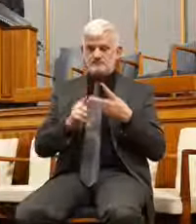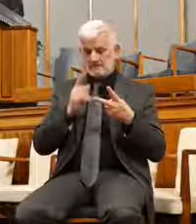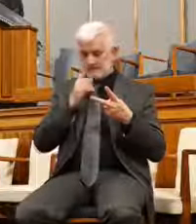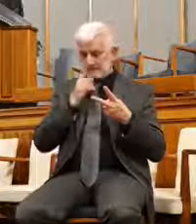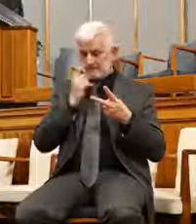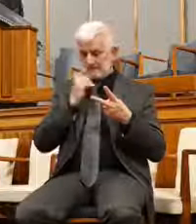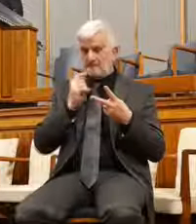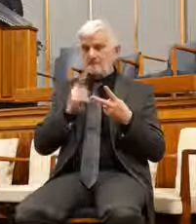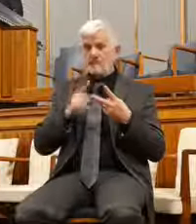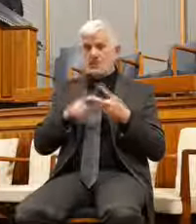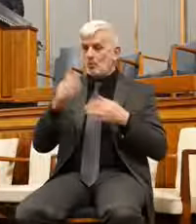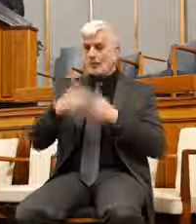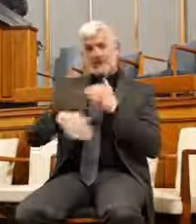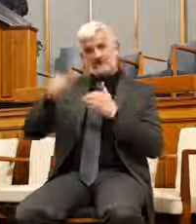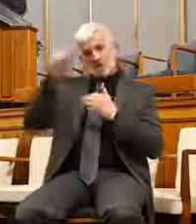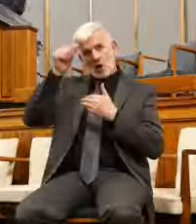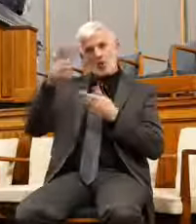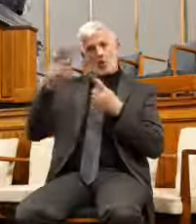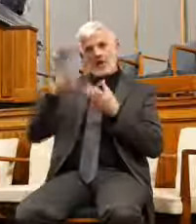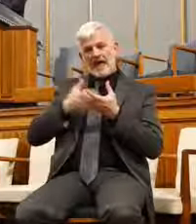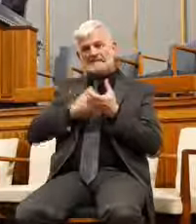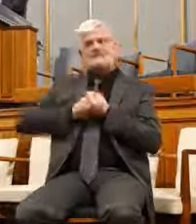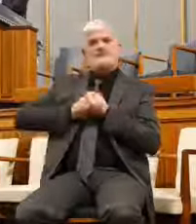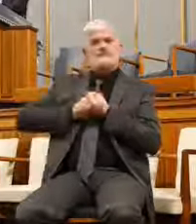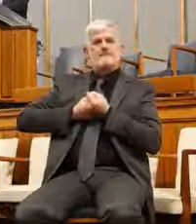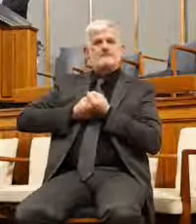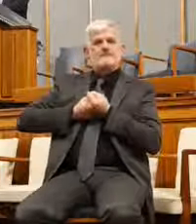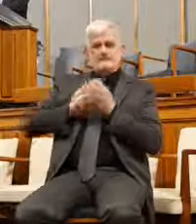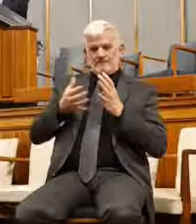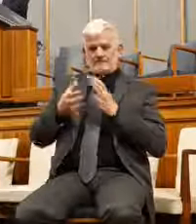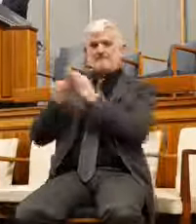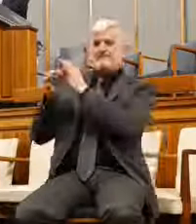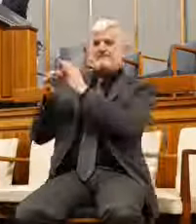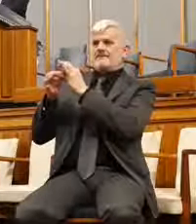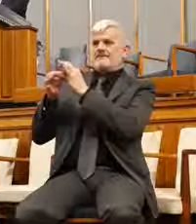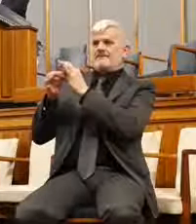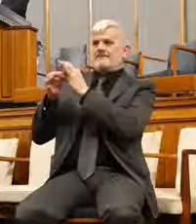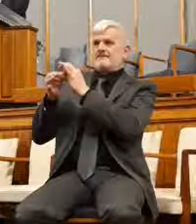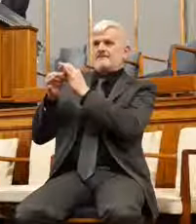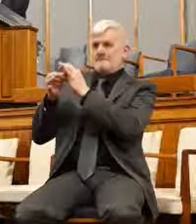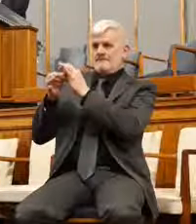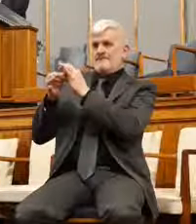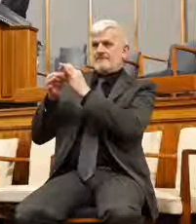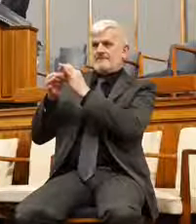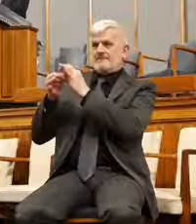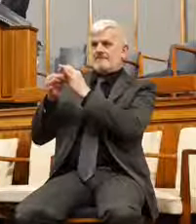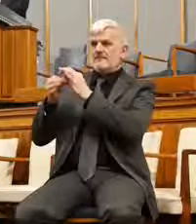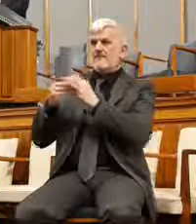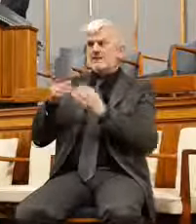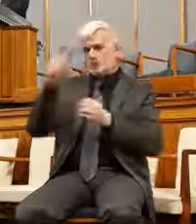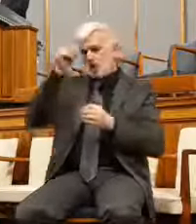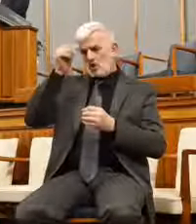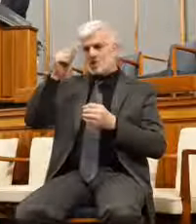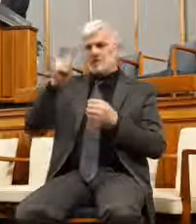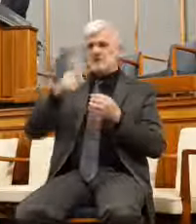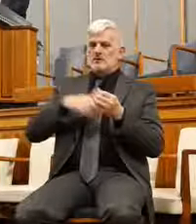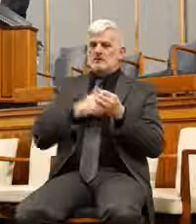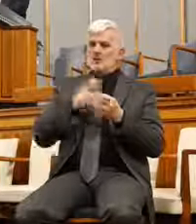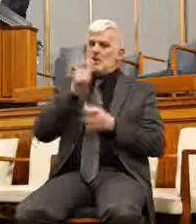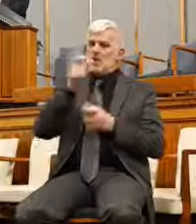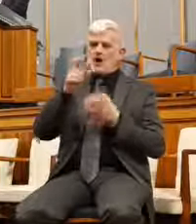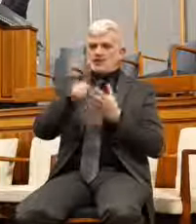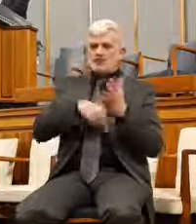by God, of course. You'll never know what we call justification, a tremendous word